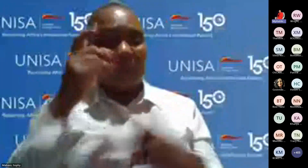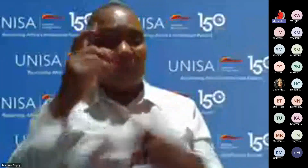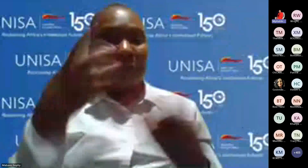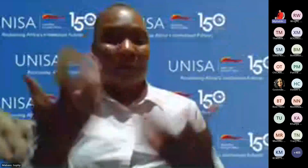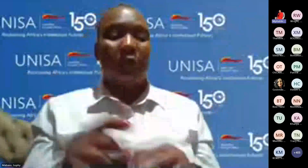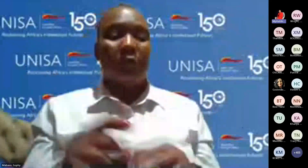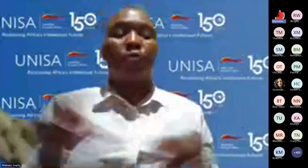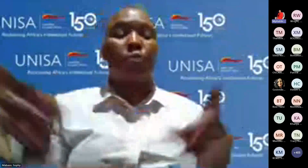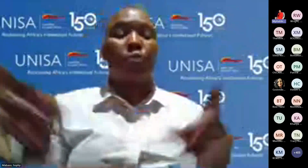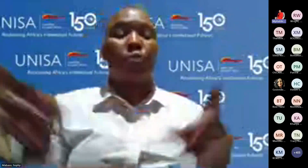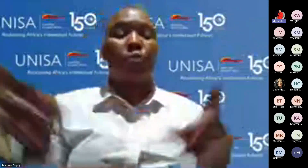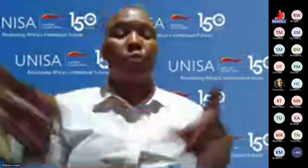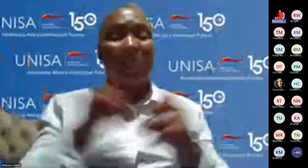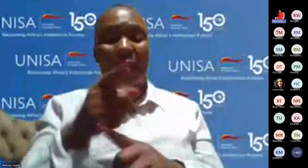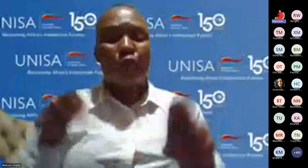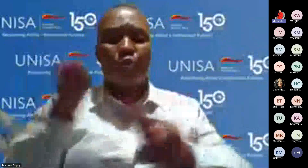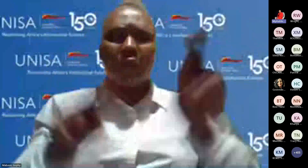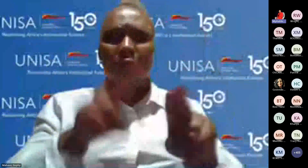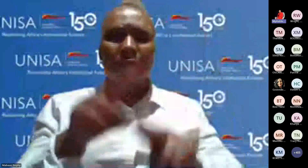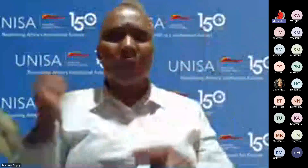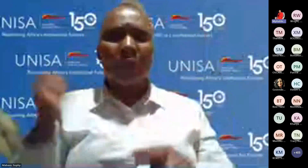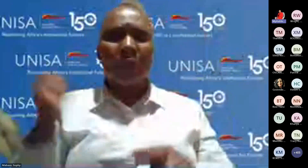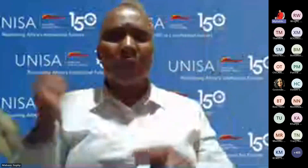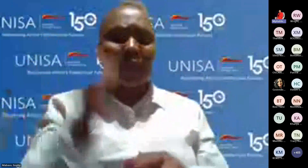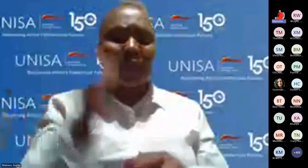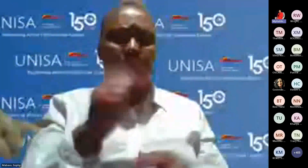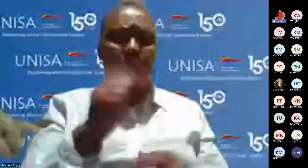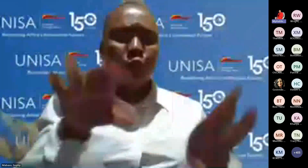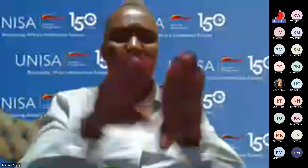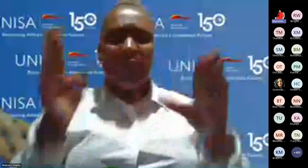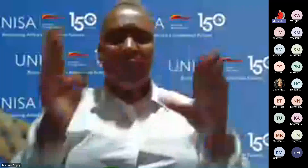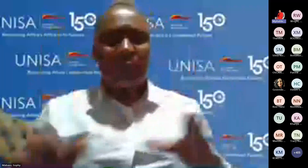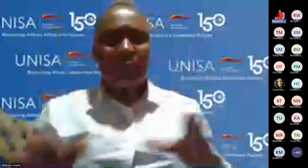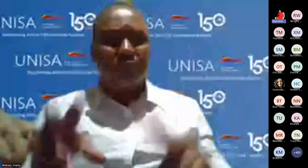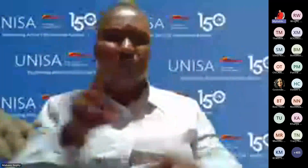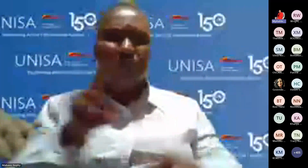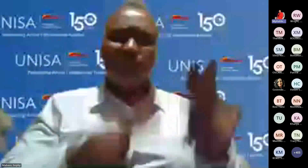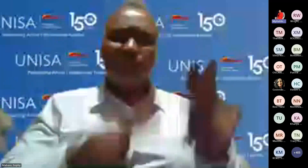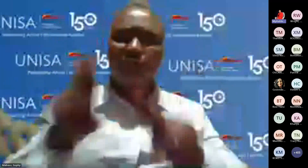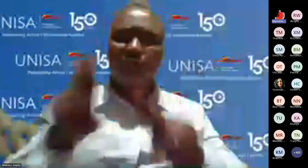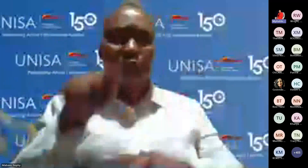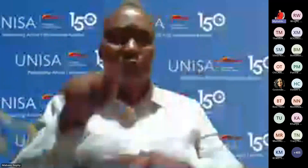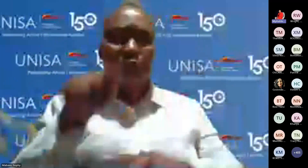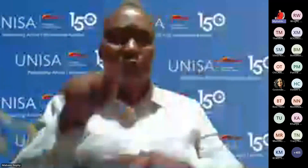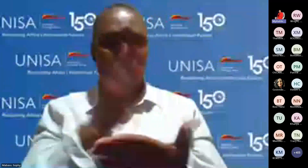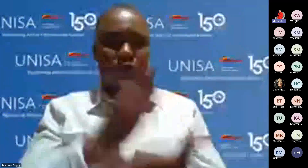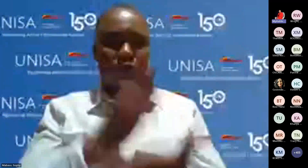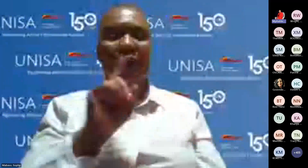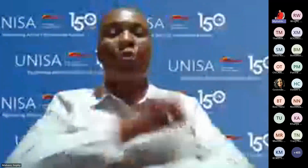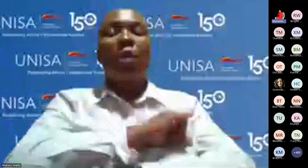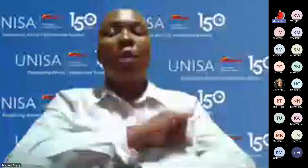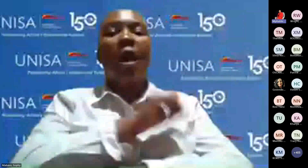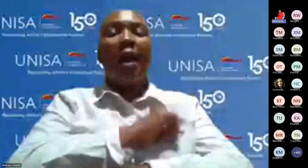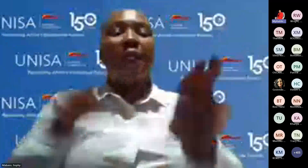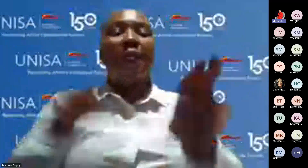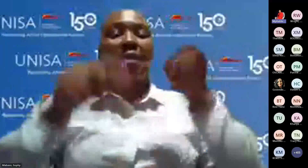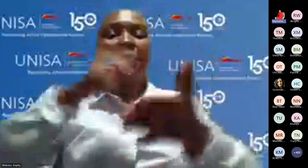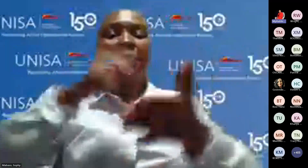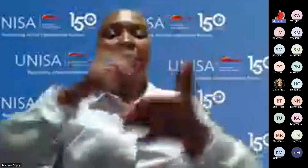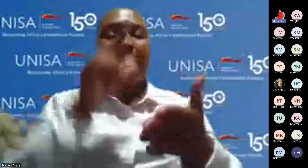you, coming to your table sometimes, checking if it's you. So that is why Invigilator app will prompt you